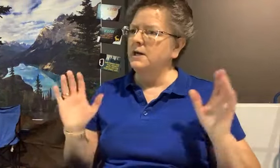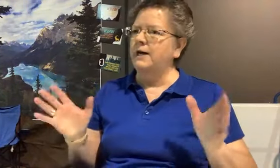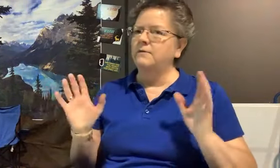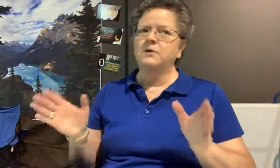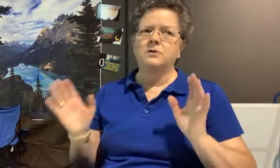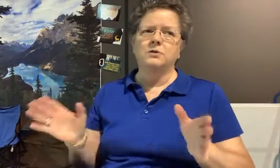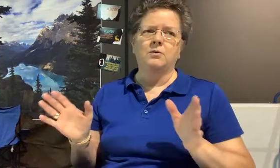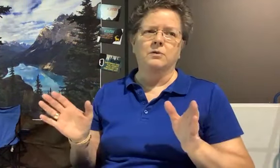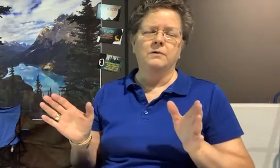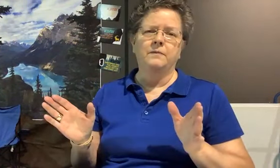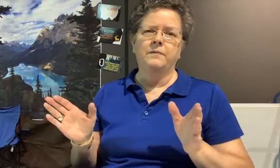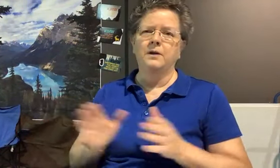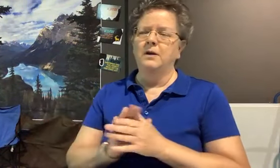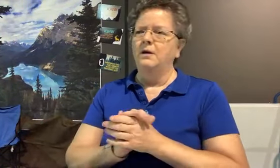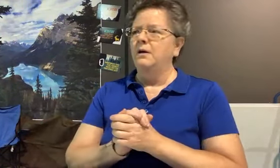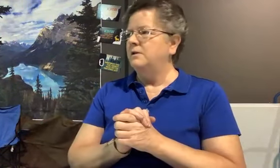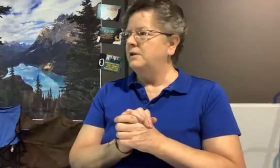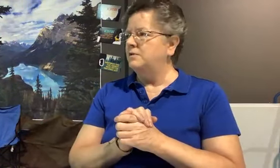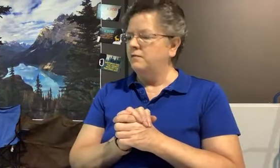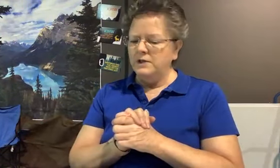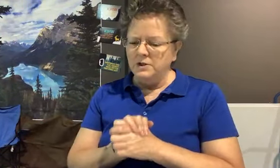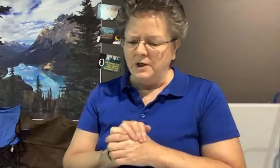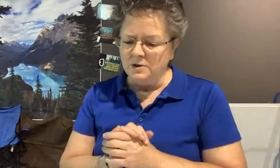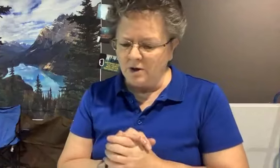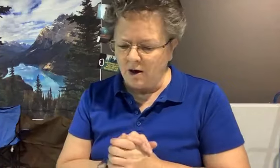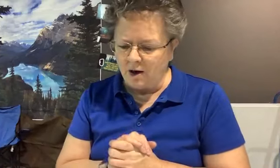8 visions total. These visions